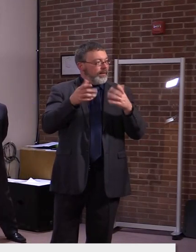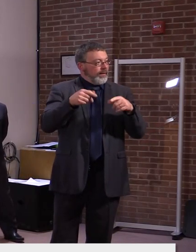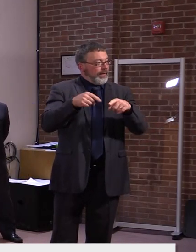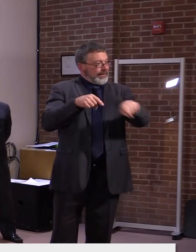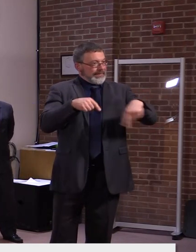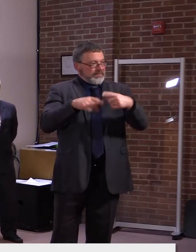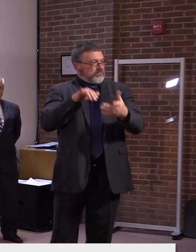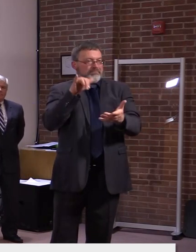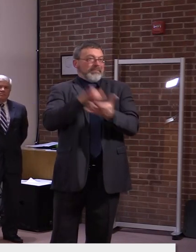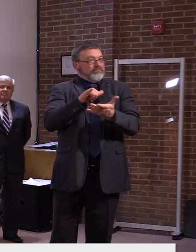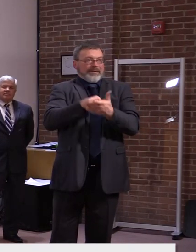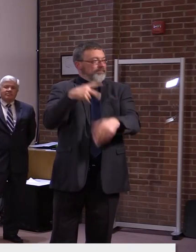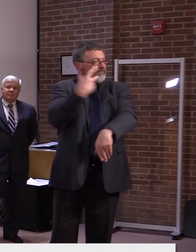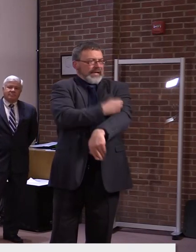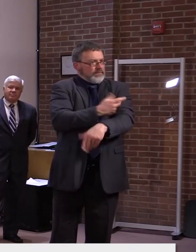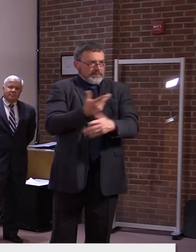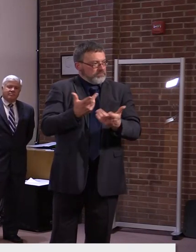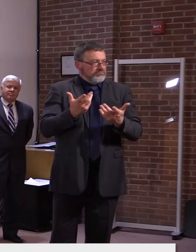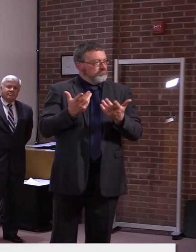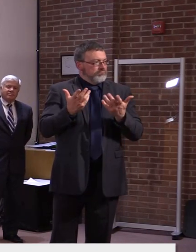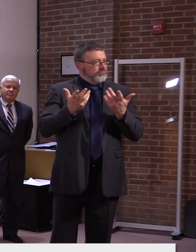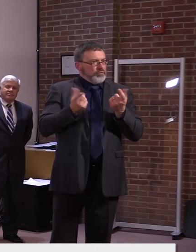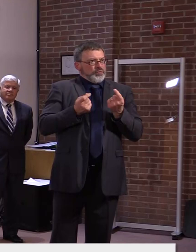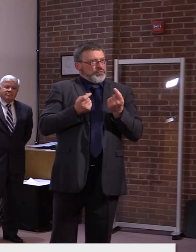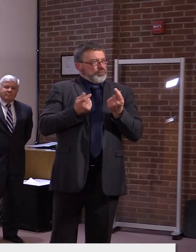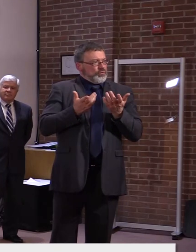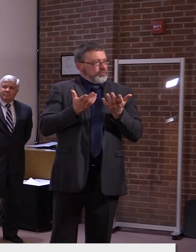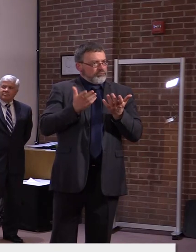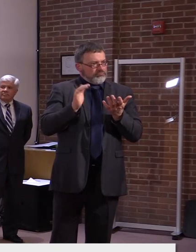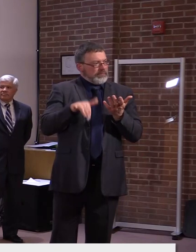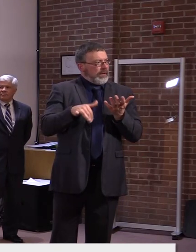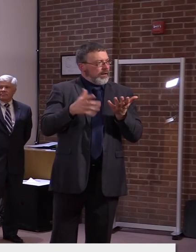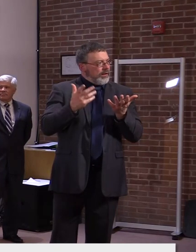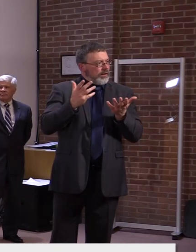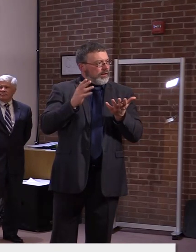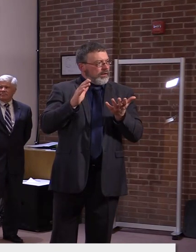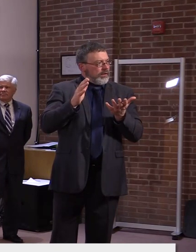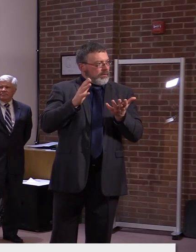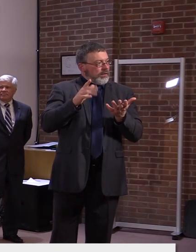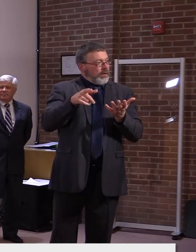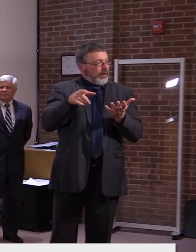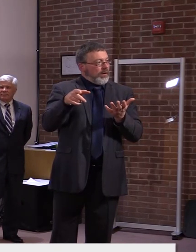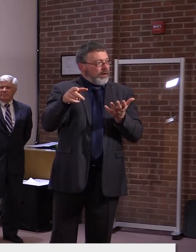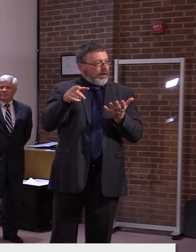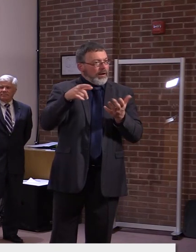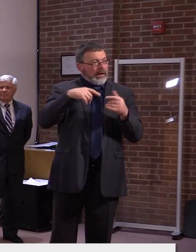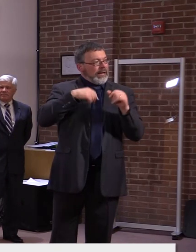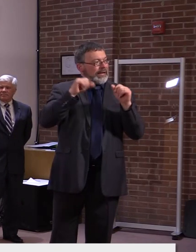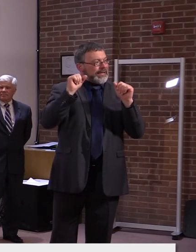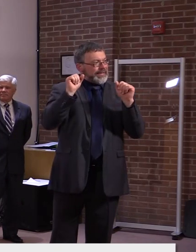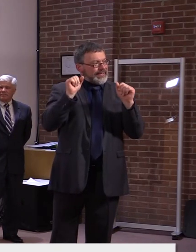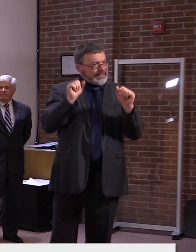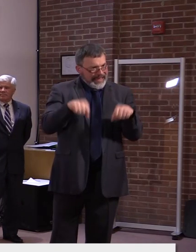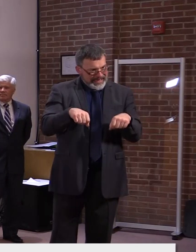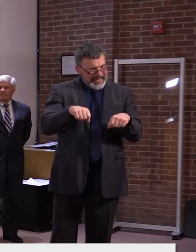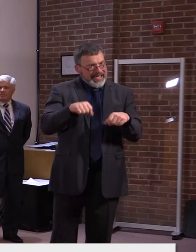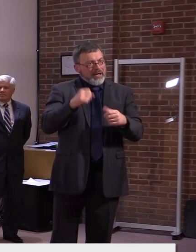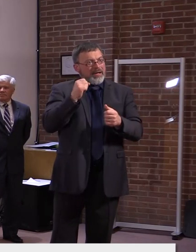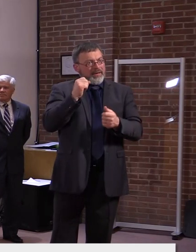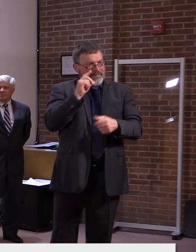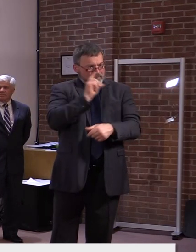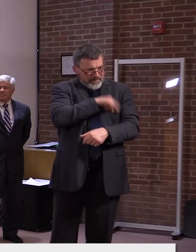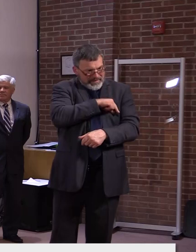be vaccinated at this point. And even if they are approved for it, won't be fully vaccinated for another